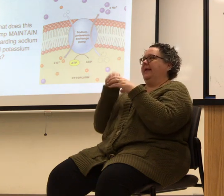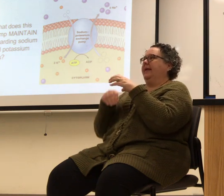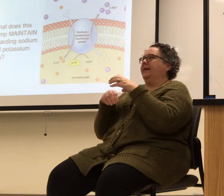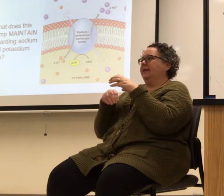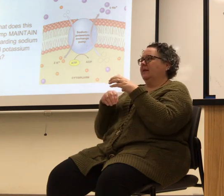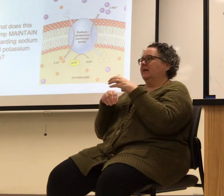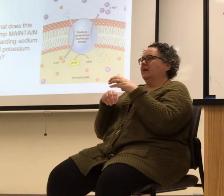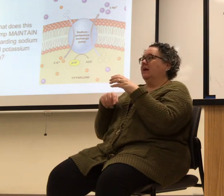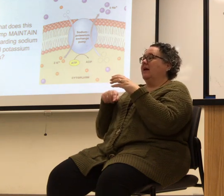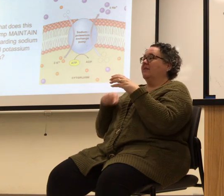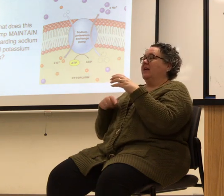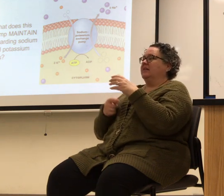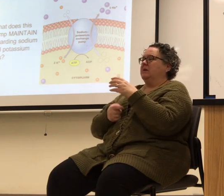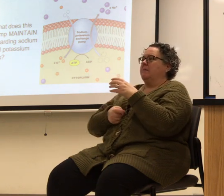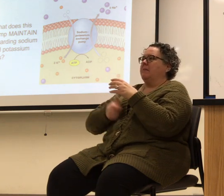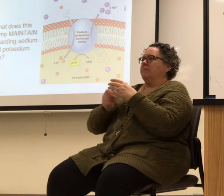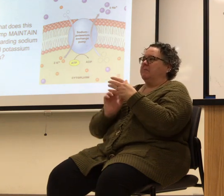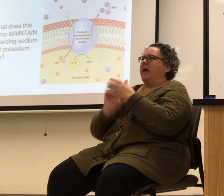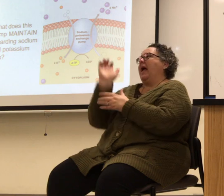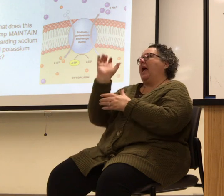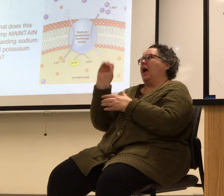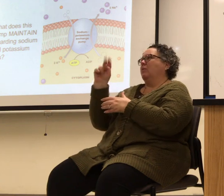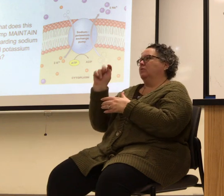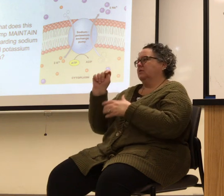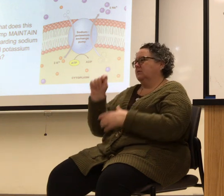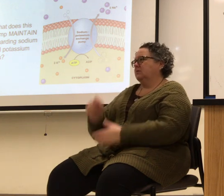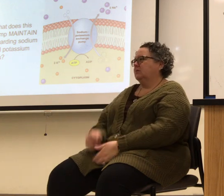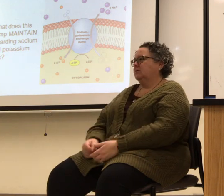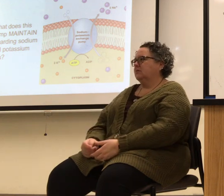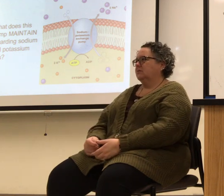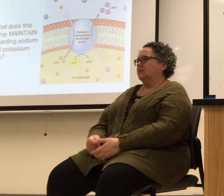This ejects them back out.